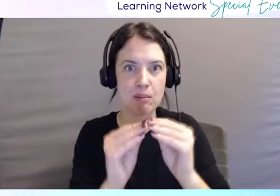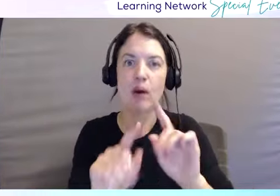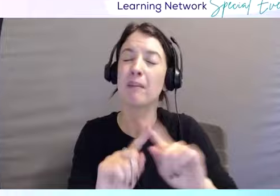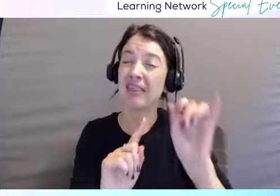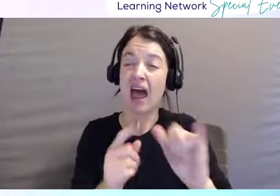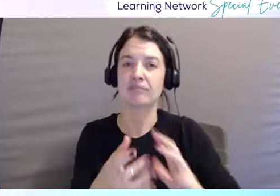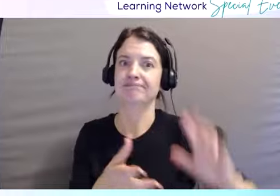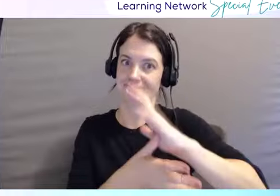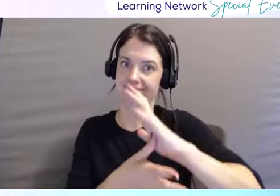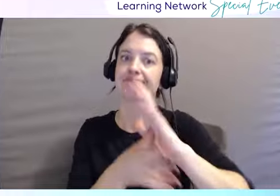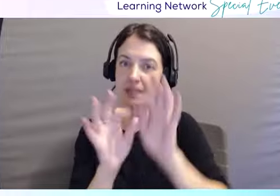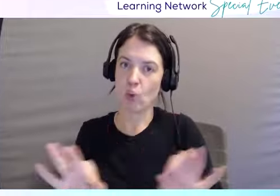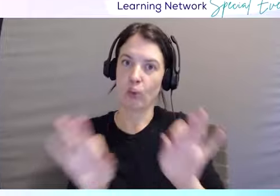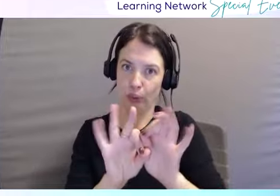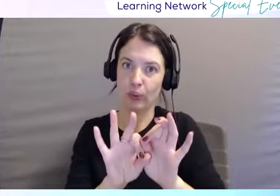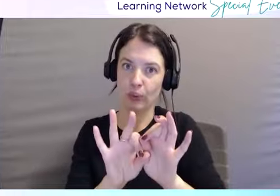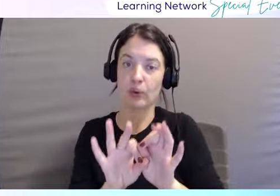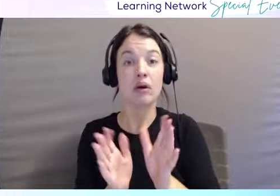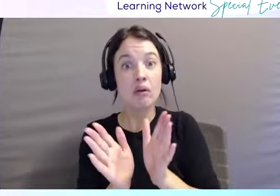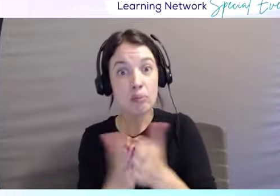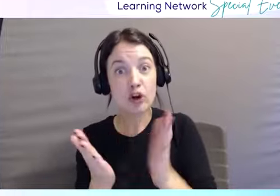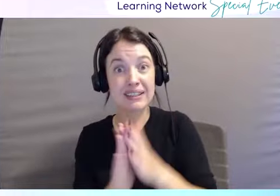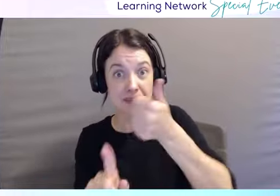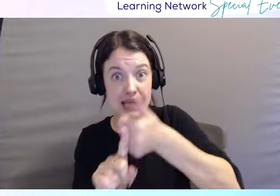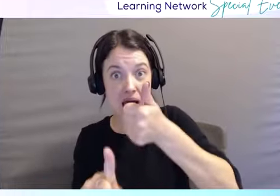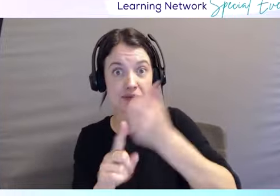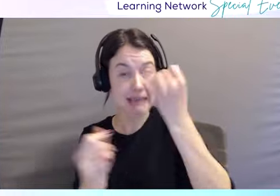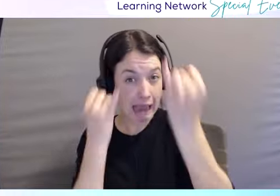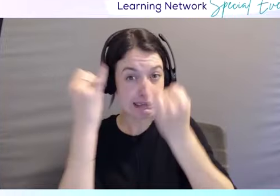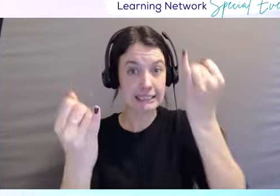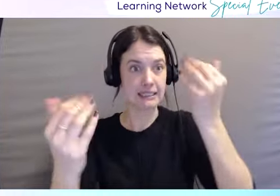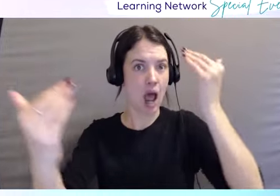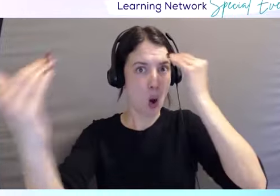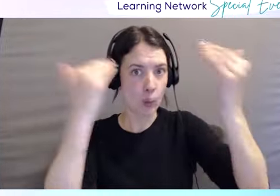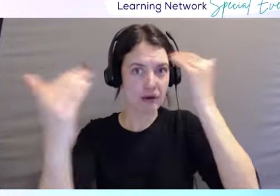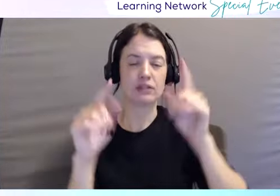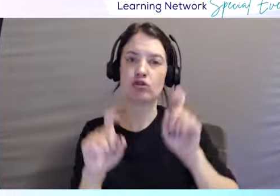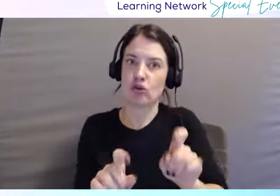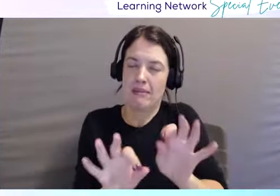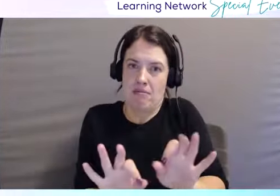and these ideas should be paramount in your conversations with women and in your